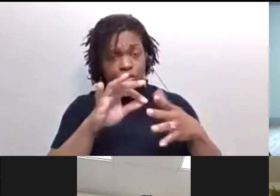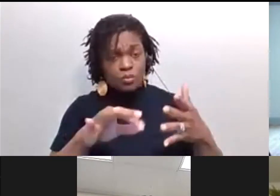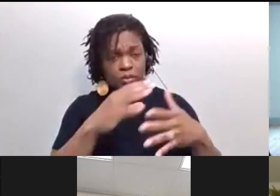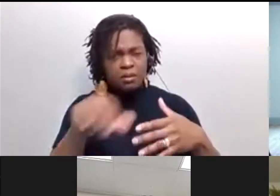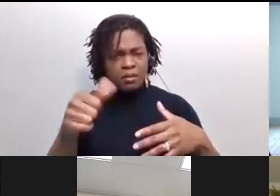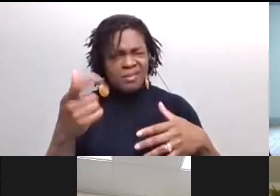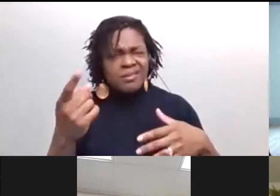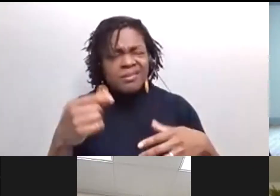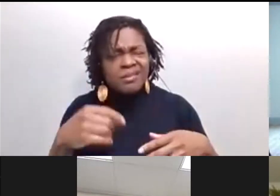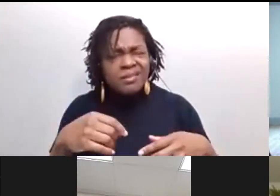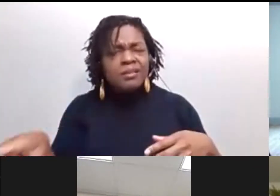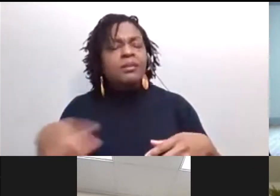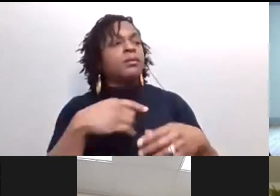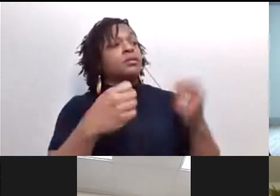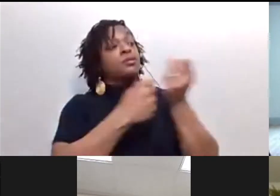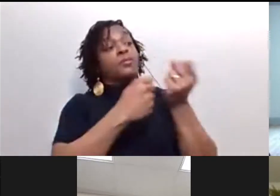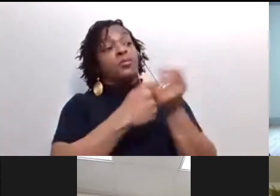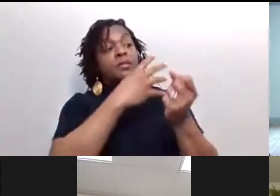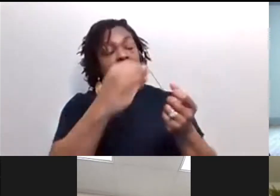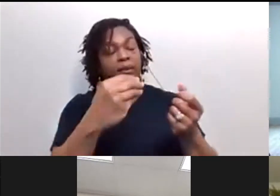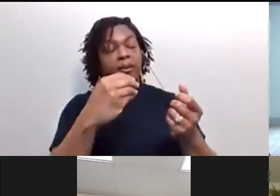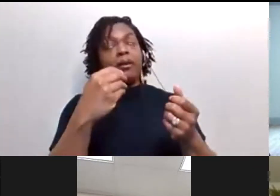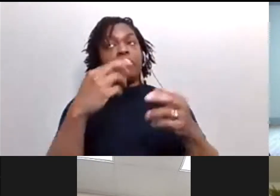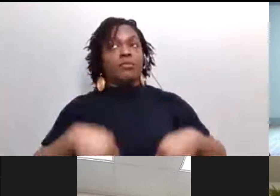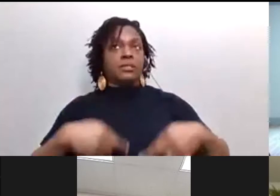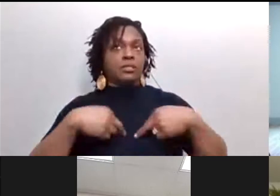Supports and residential options row.